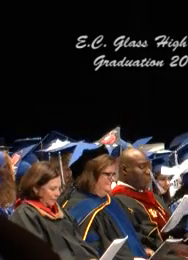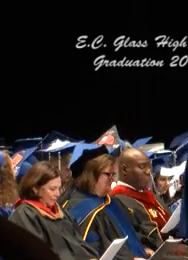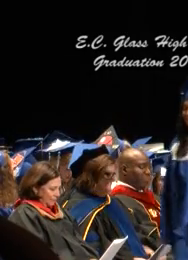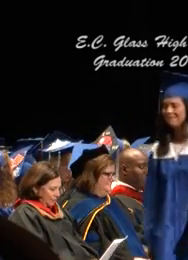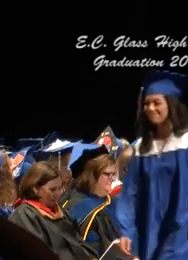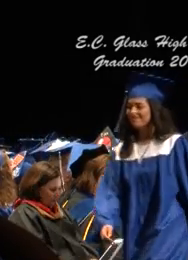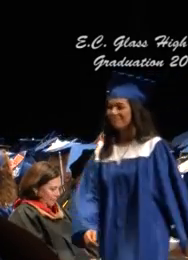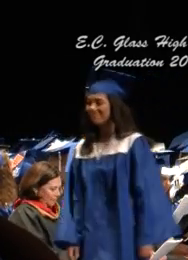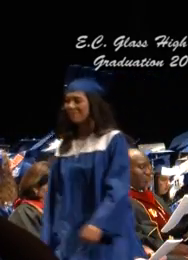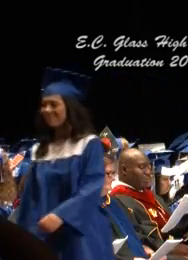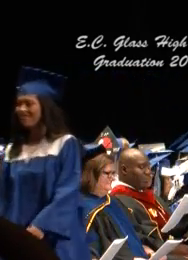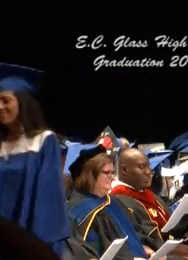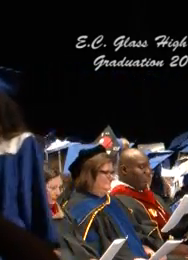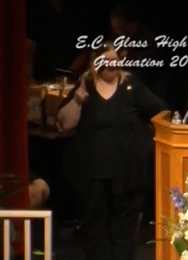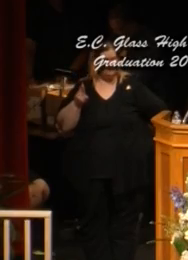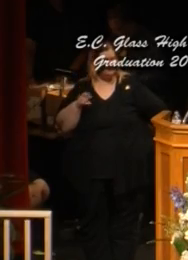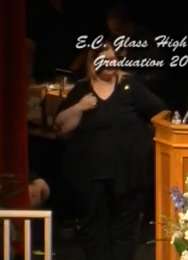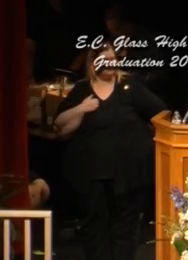Jaleel Caesar Walker.